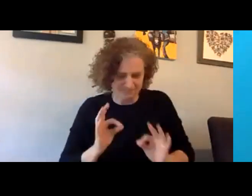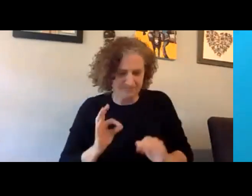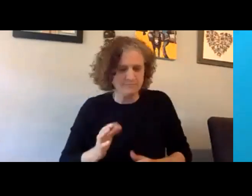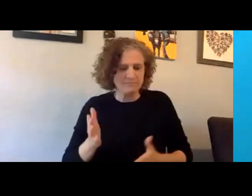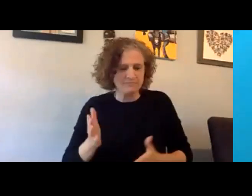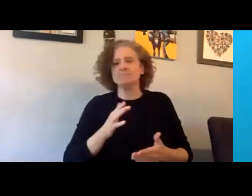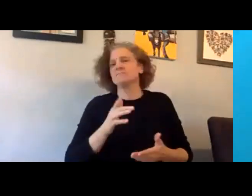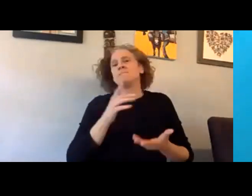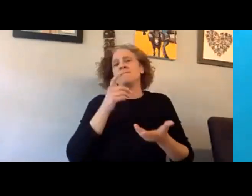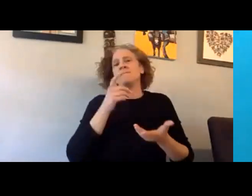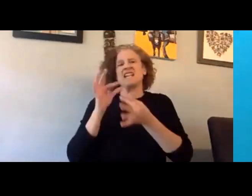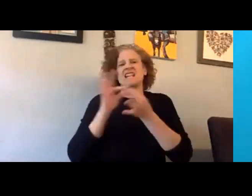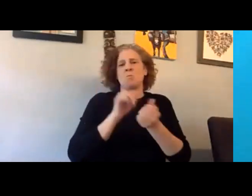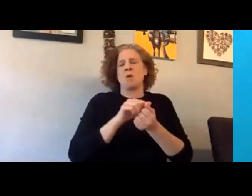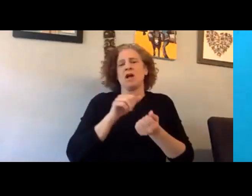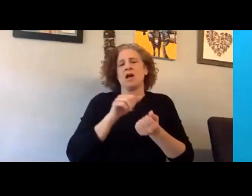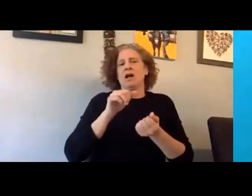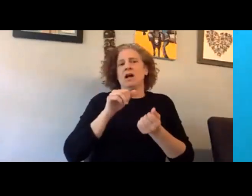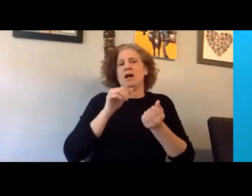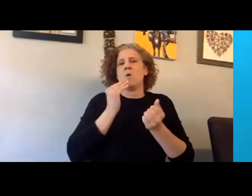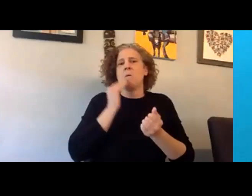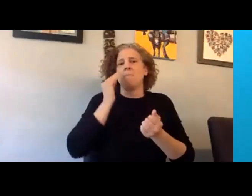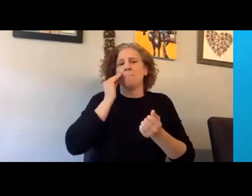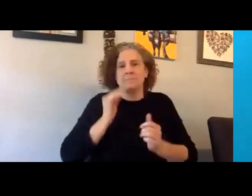All right. All right.